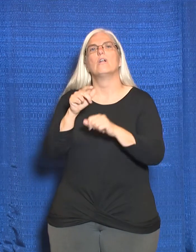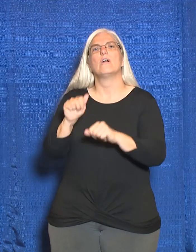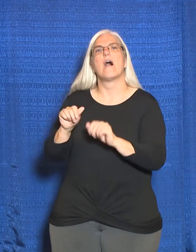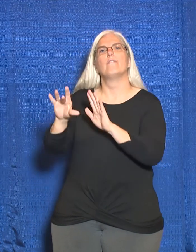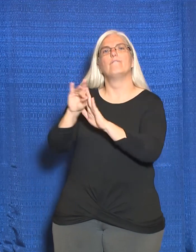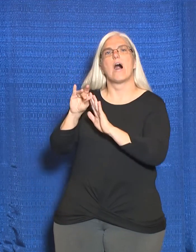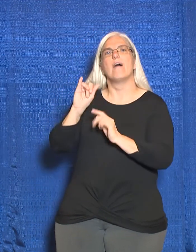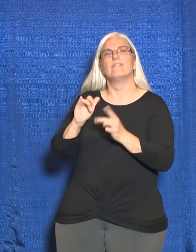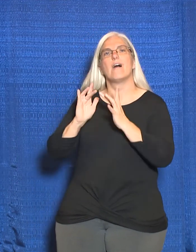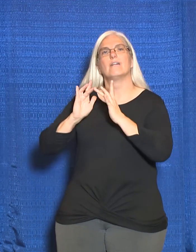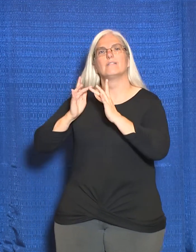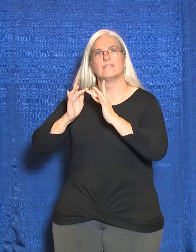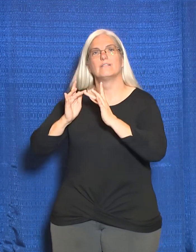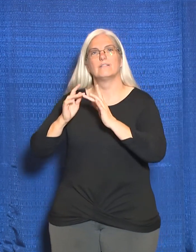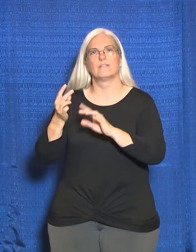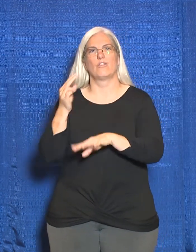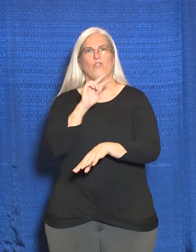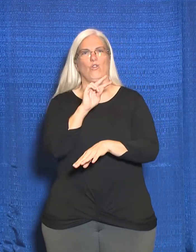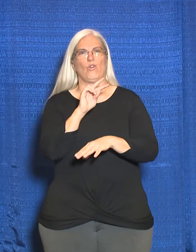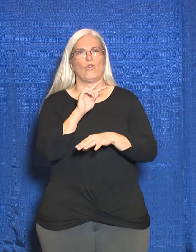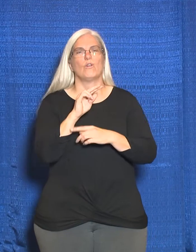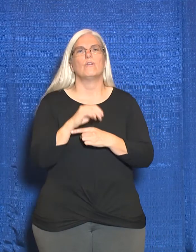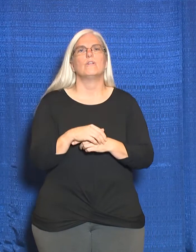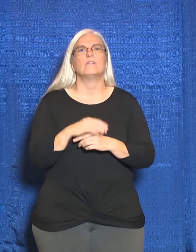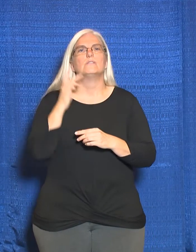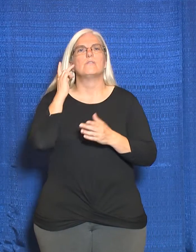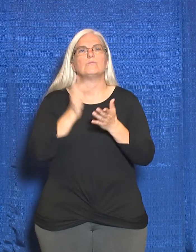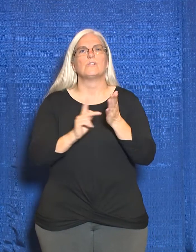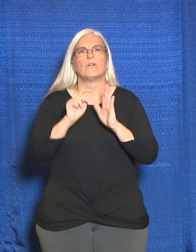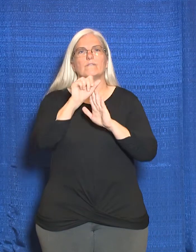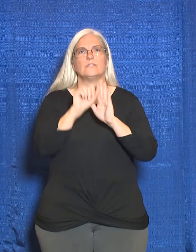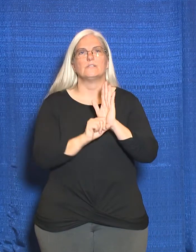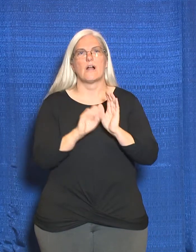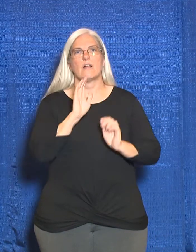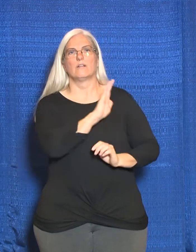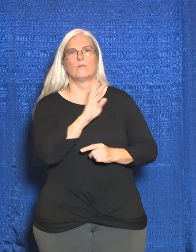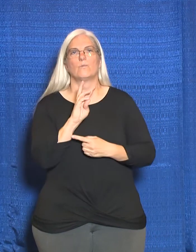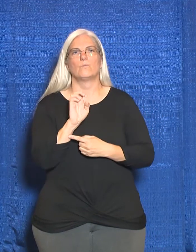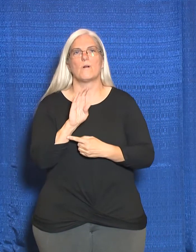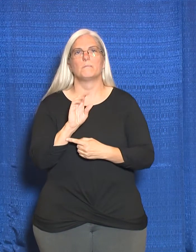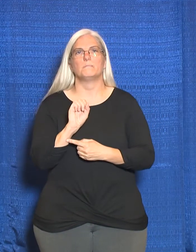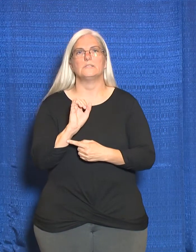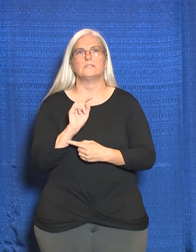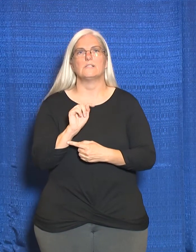You can find these links online at the Secretary of State's website.